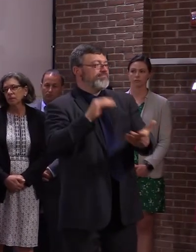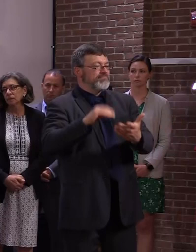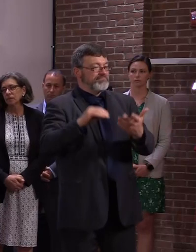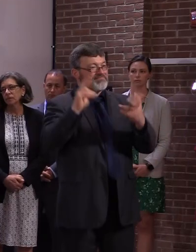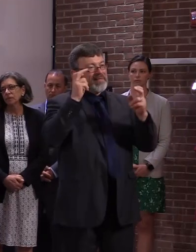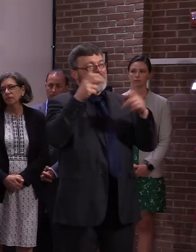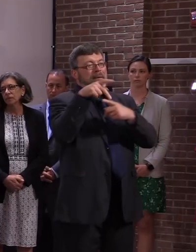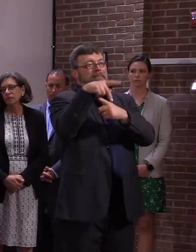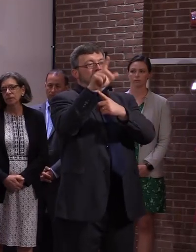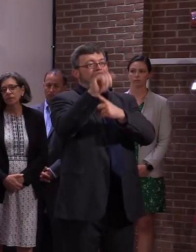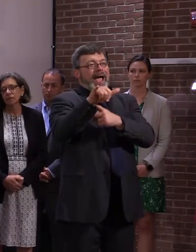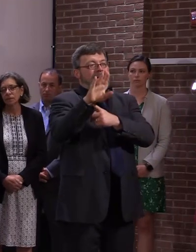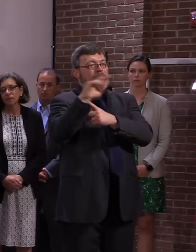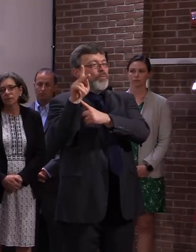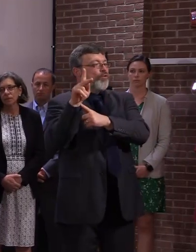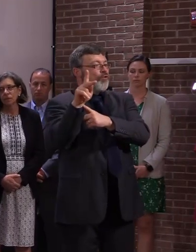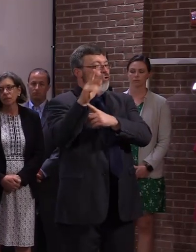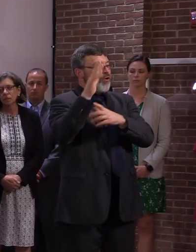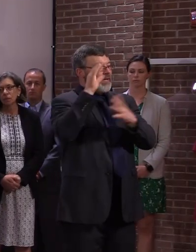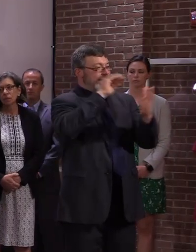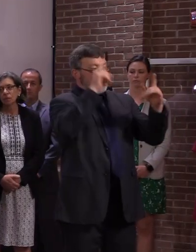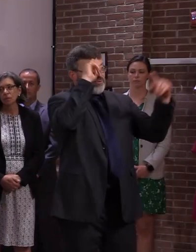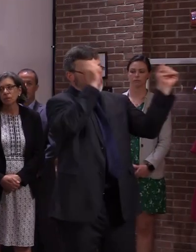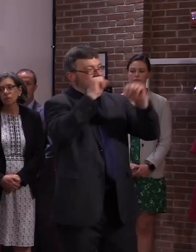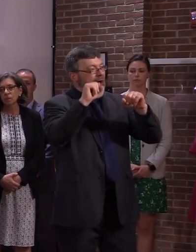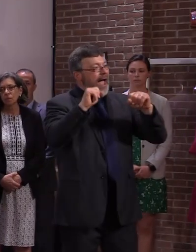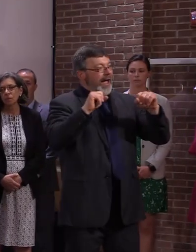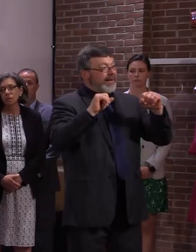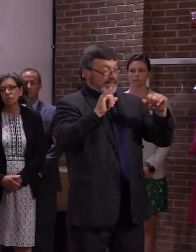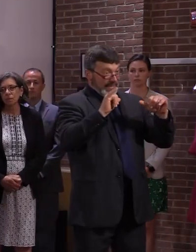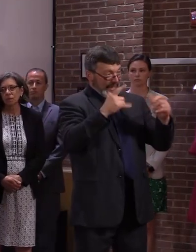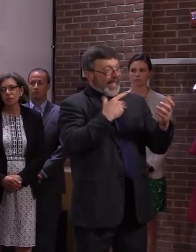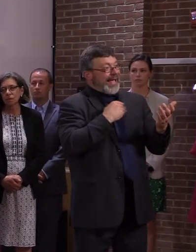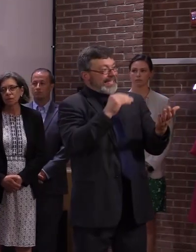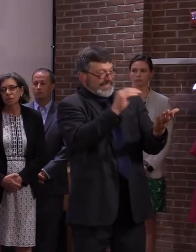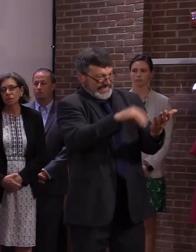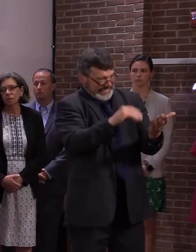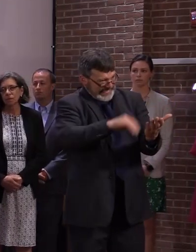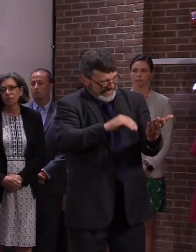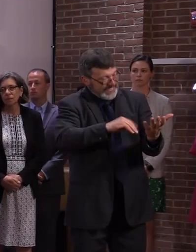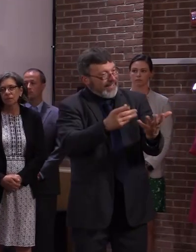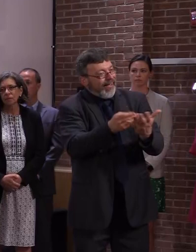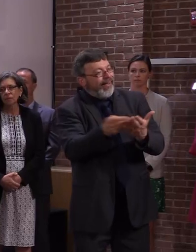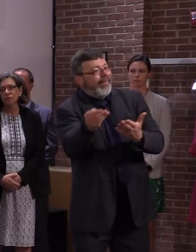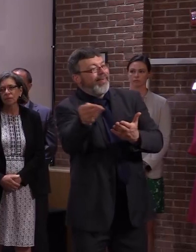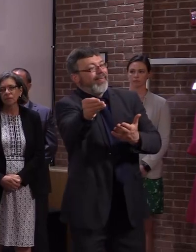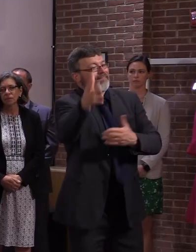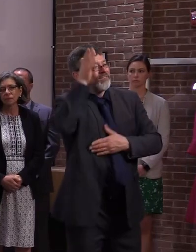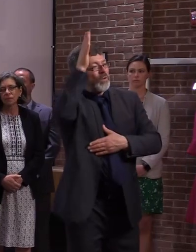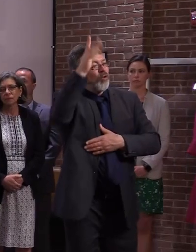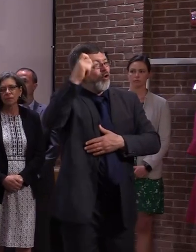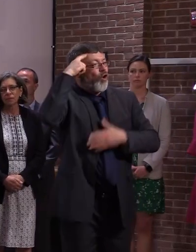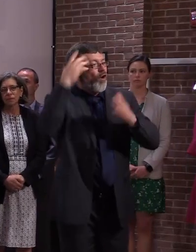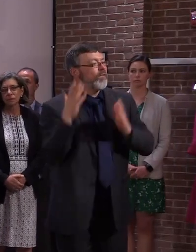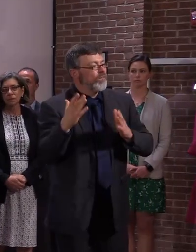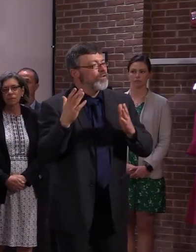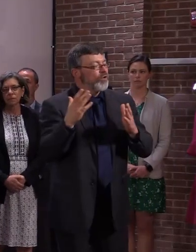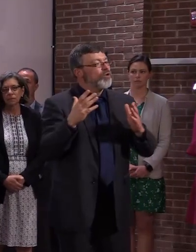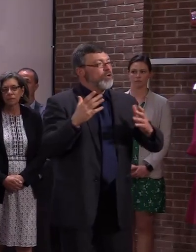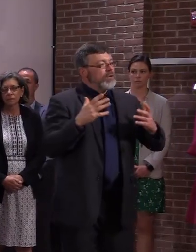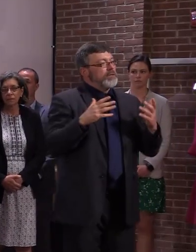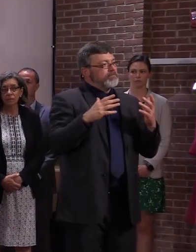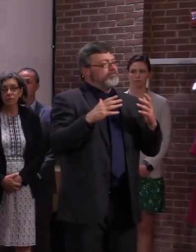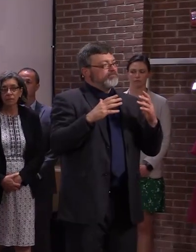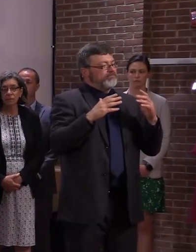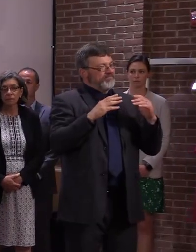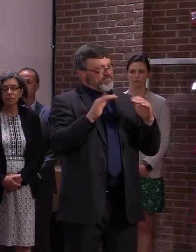future there'll be other opportunities to use what we've learned to be better prepared and